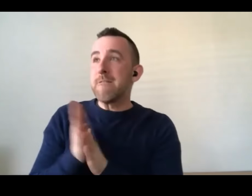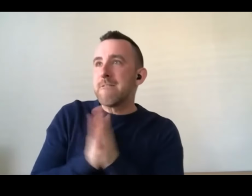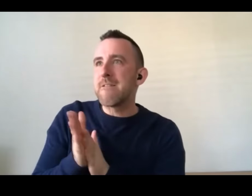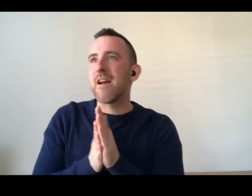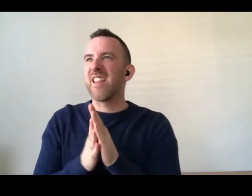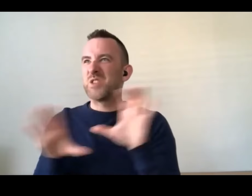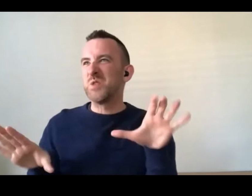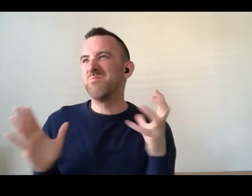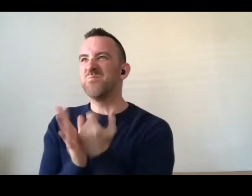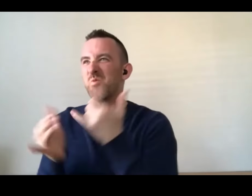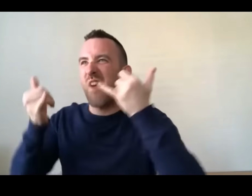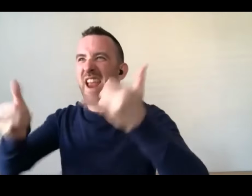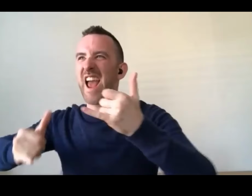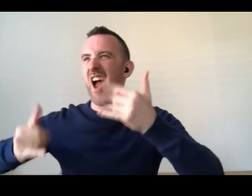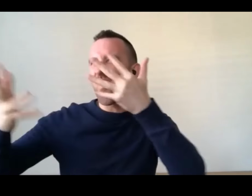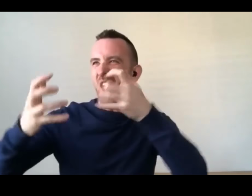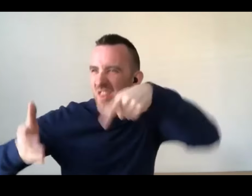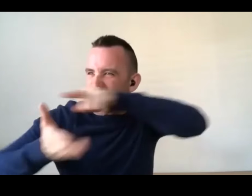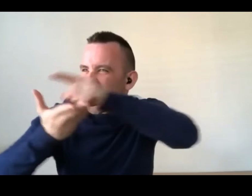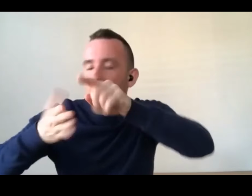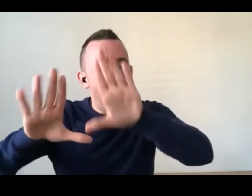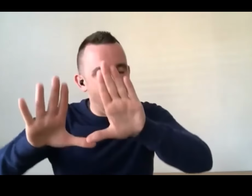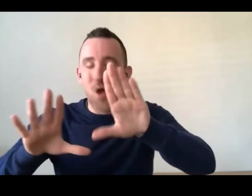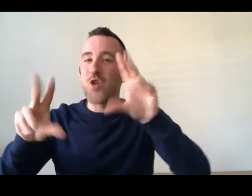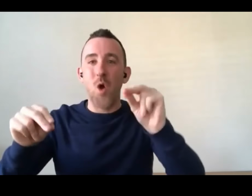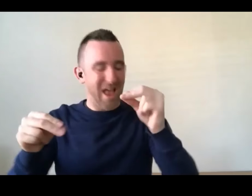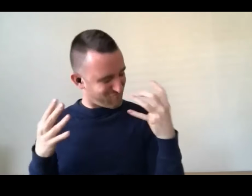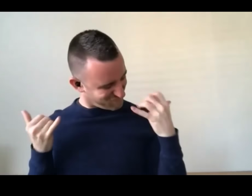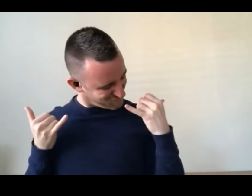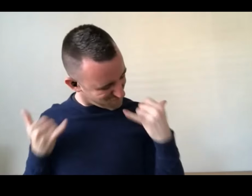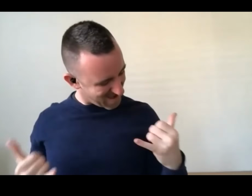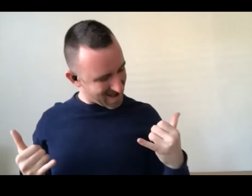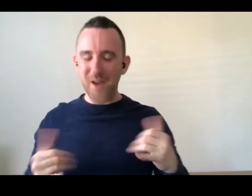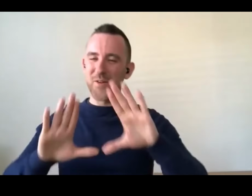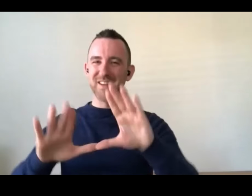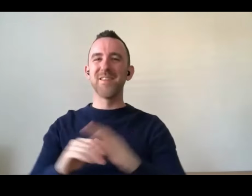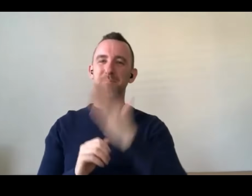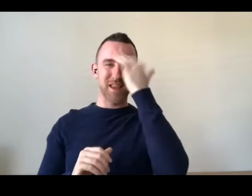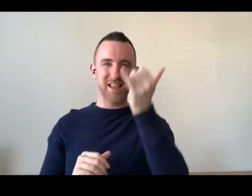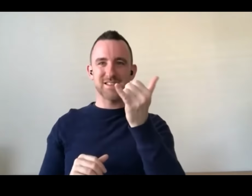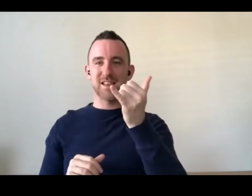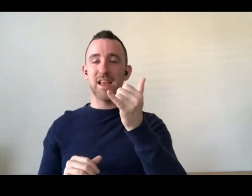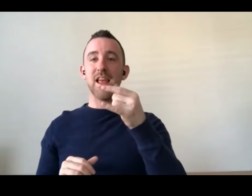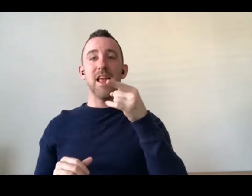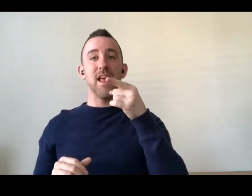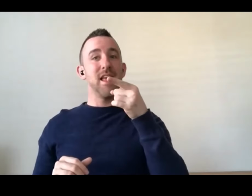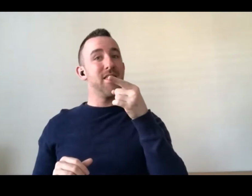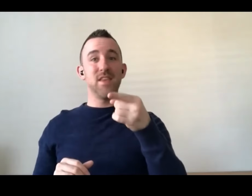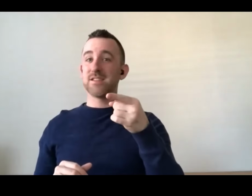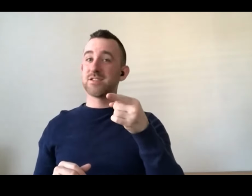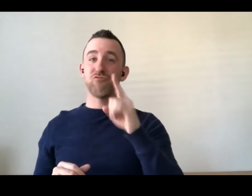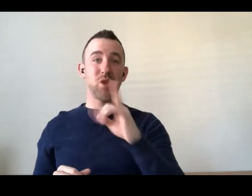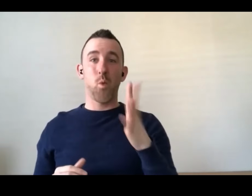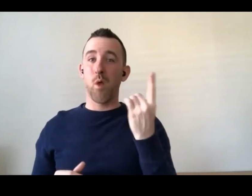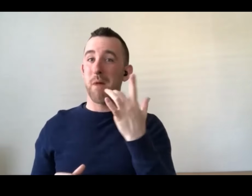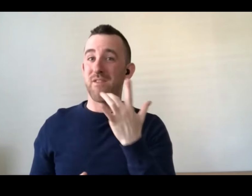hunt right now. Like, let's do it this weekend. No, like, let's do it right now, because this genre is one of my favorites, and I'm just